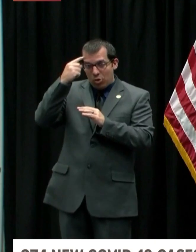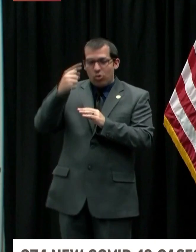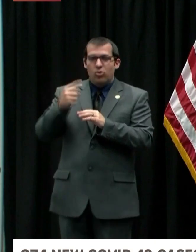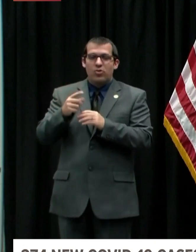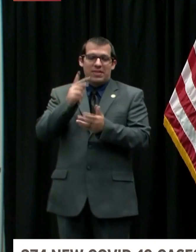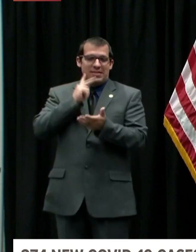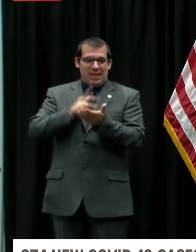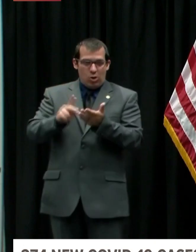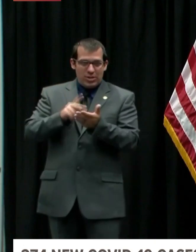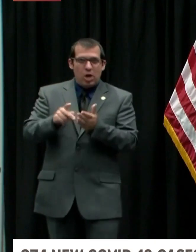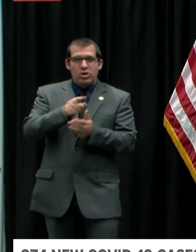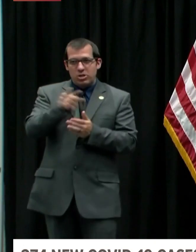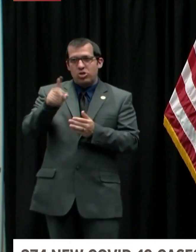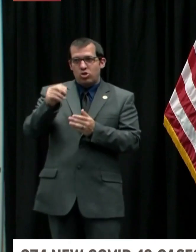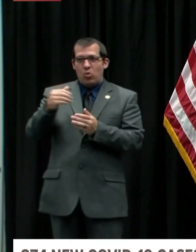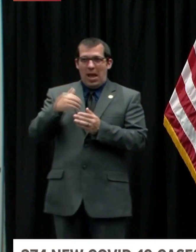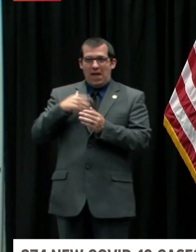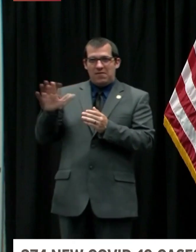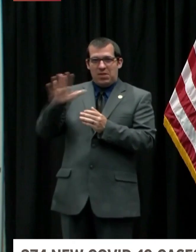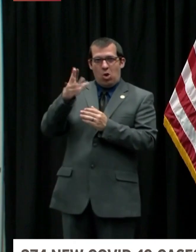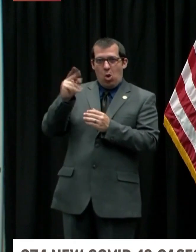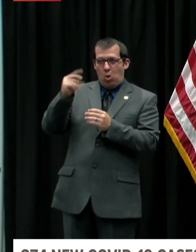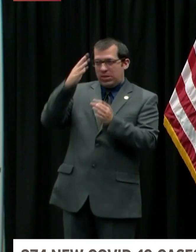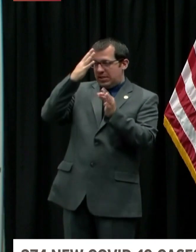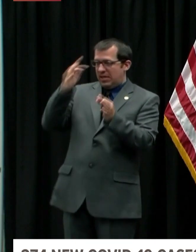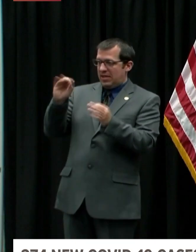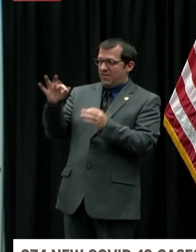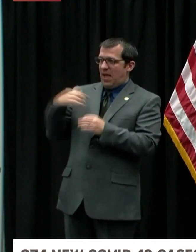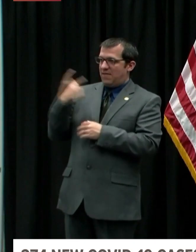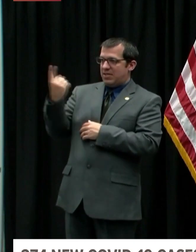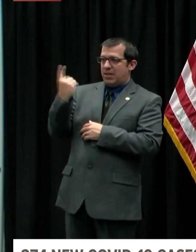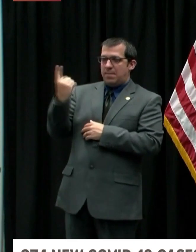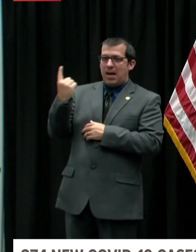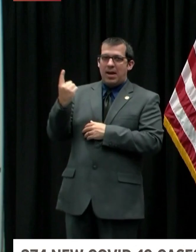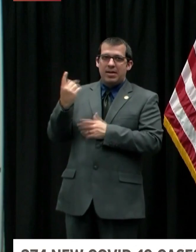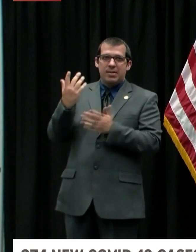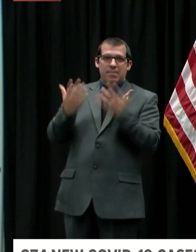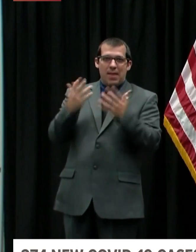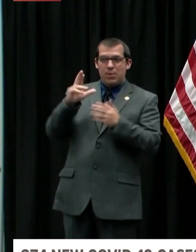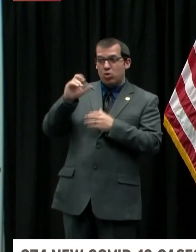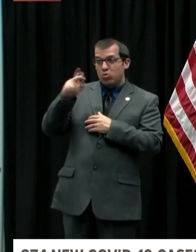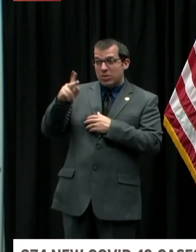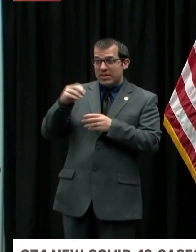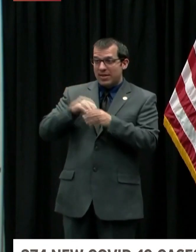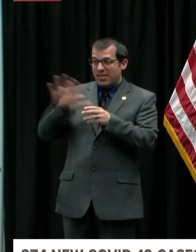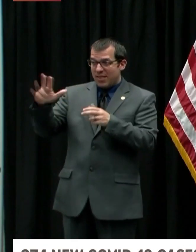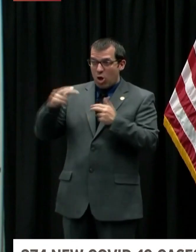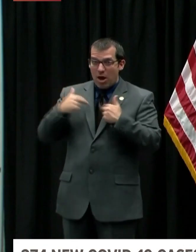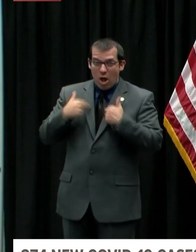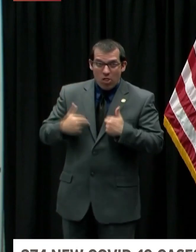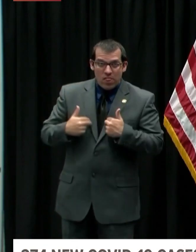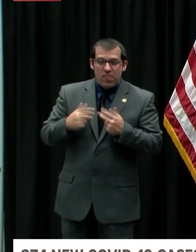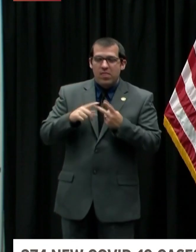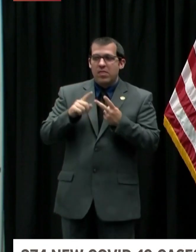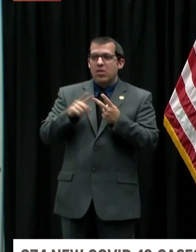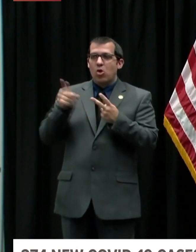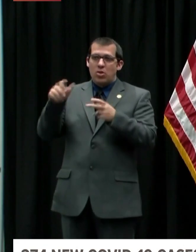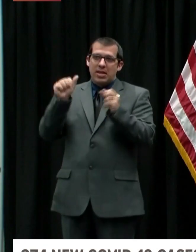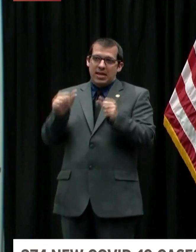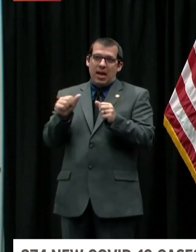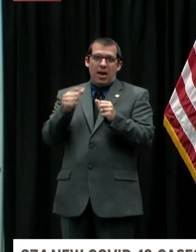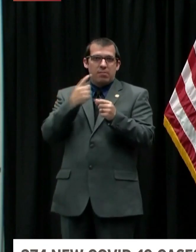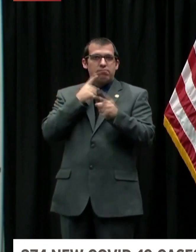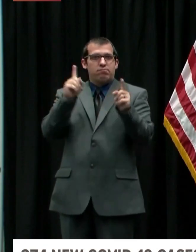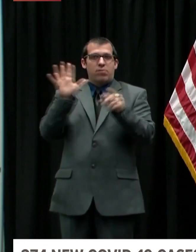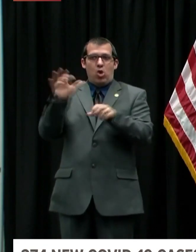The secretaries do have discretion if there's somebody that might be vulnerable in terms of health, or they can be more effective